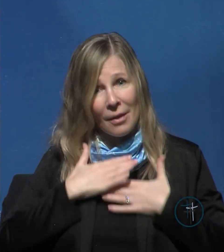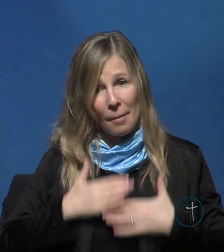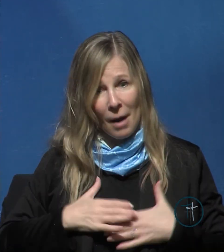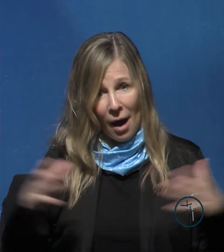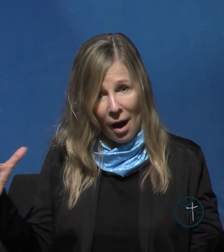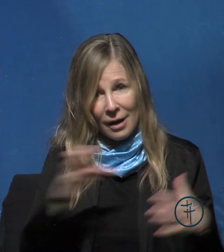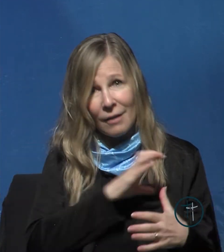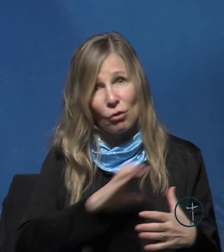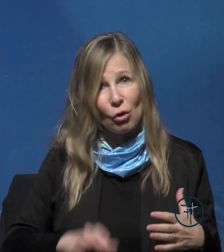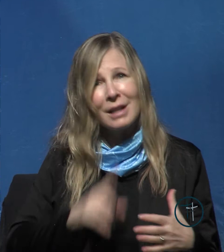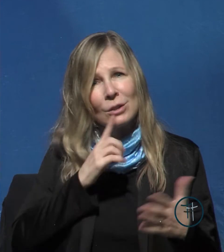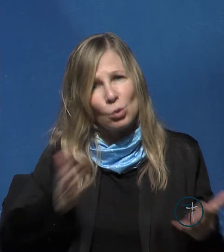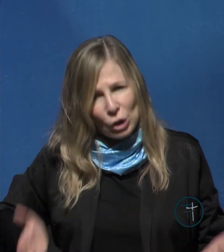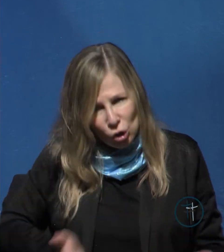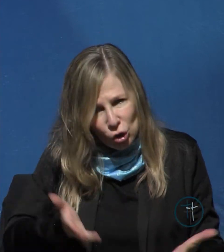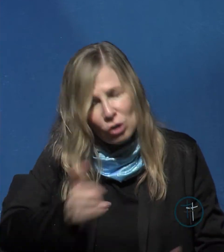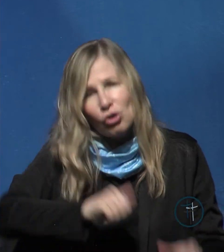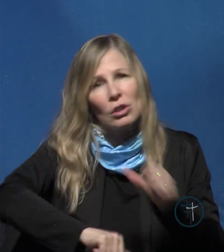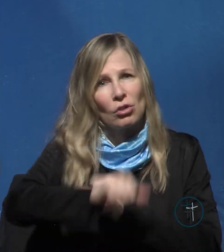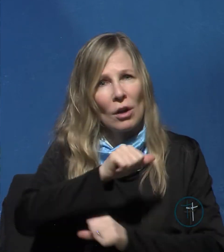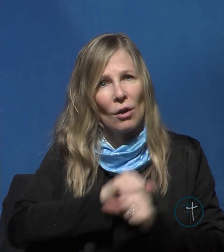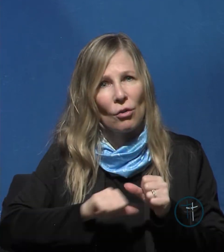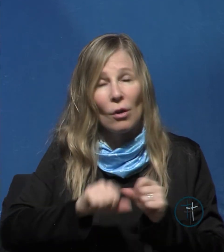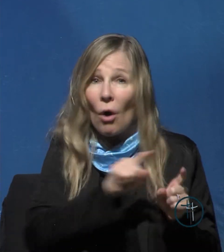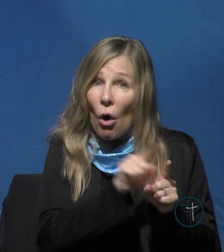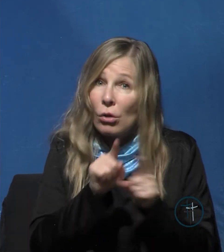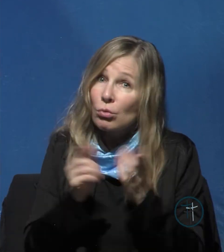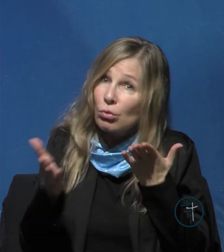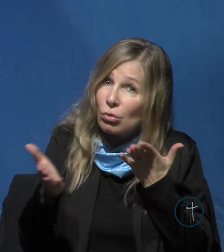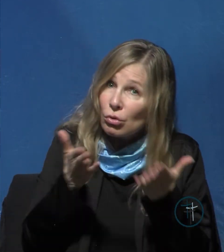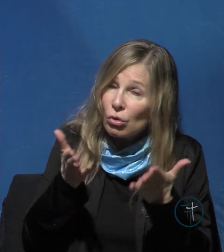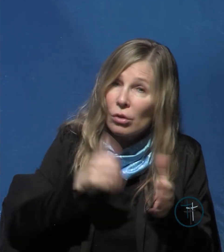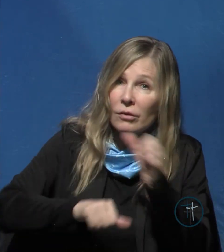to encourage one another, but also to serve one another.